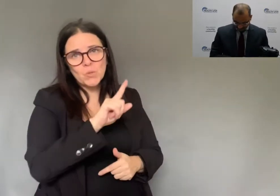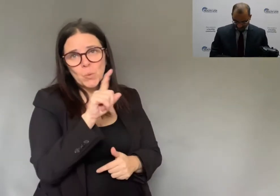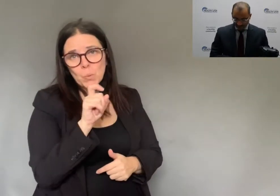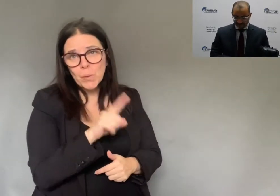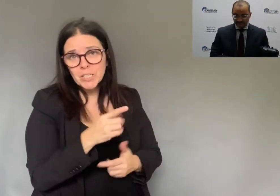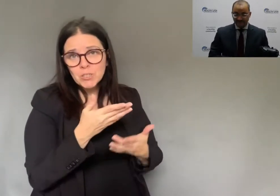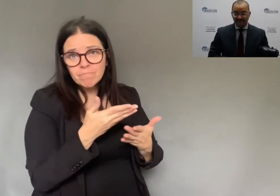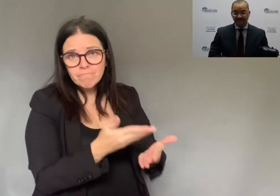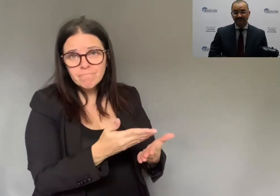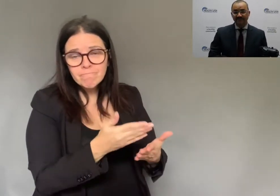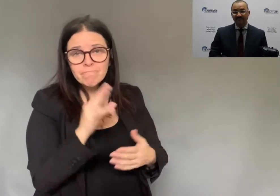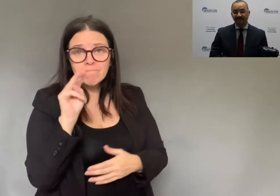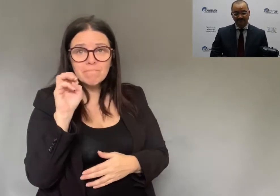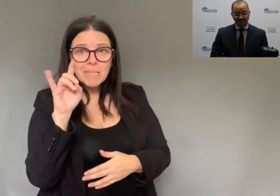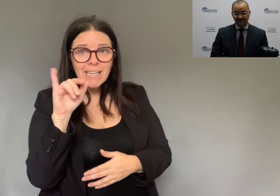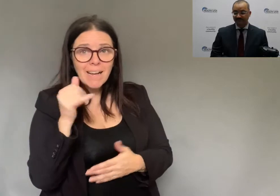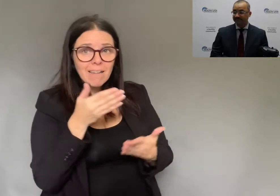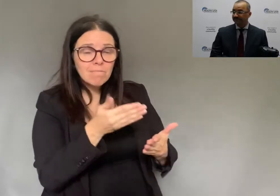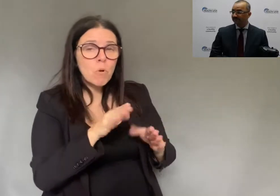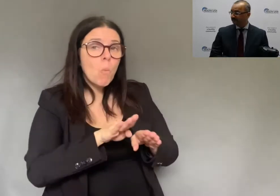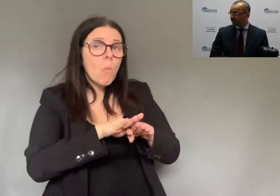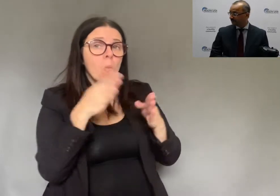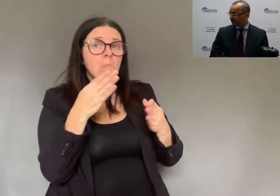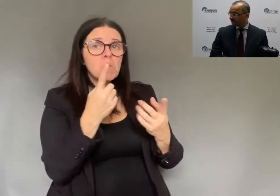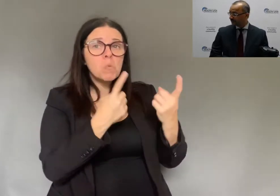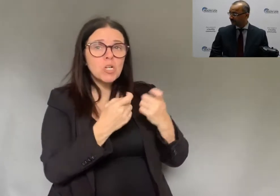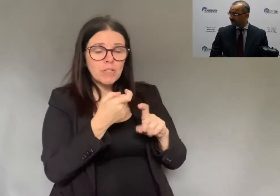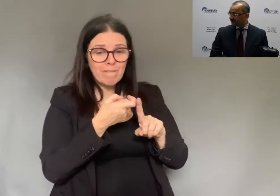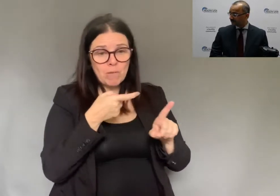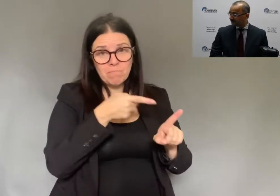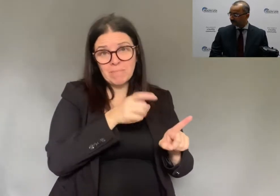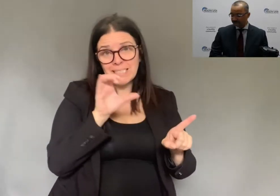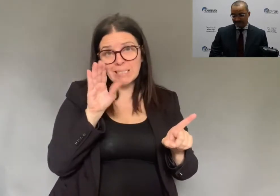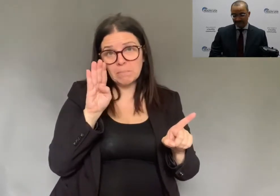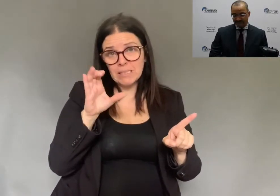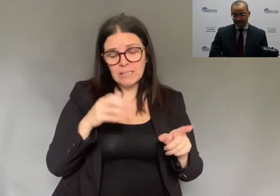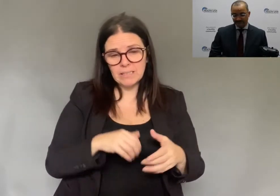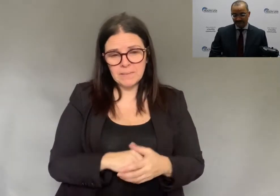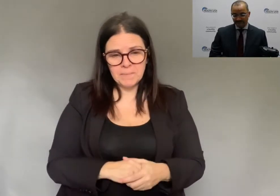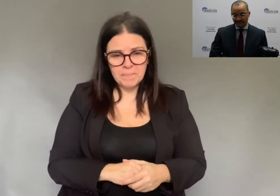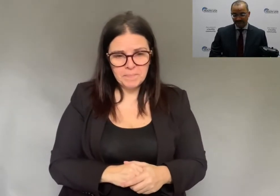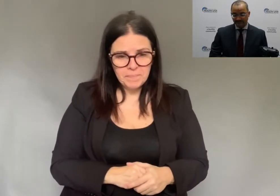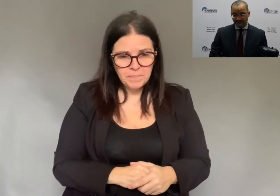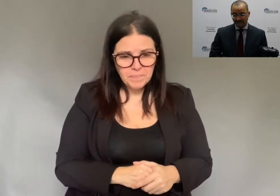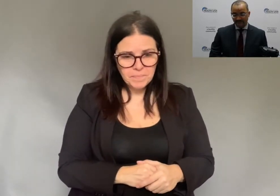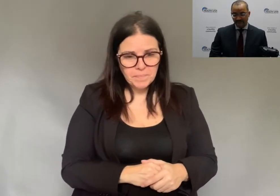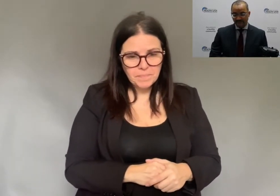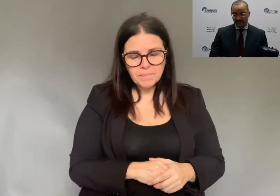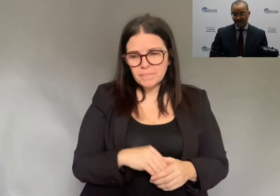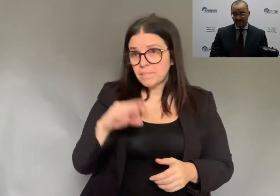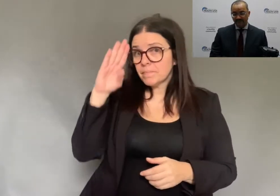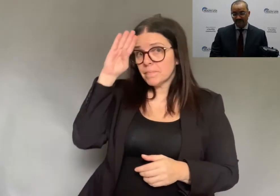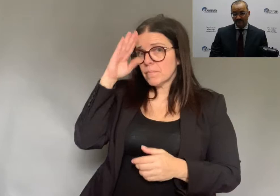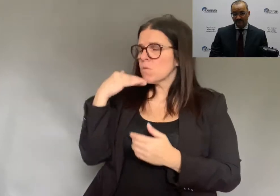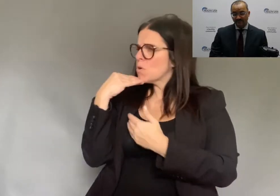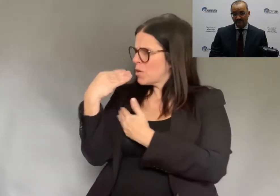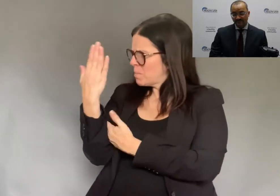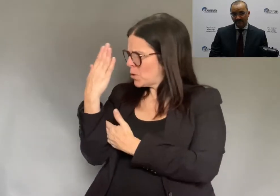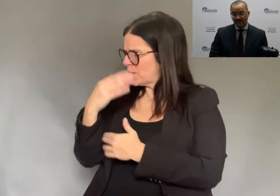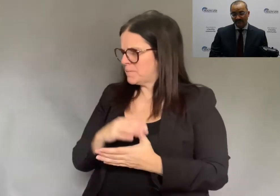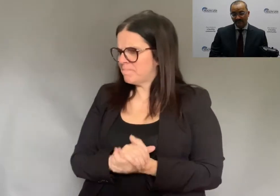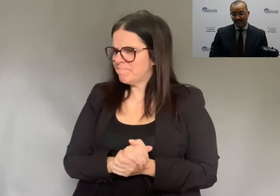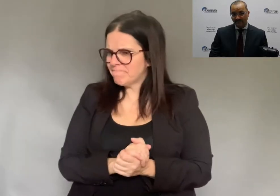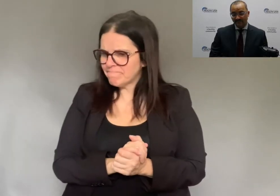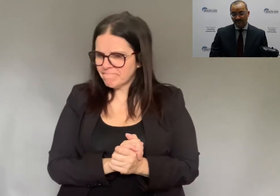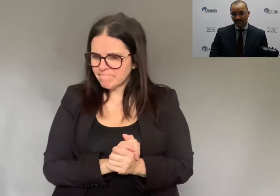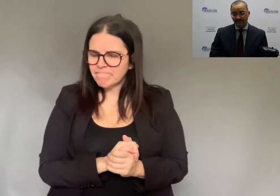We'll now take questions from the media. We'll start with CBC. Good morning. I was wondering, did the health unit or